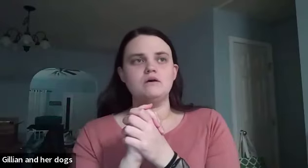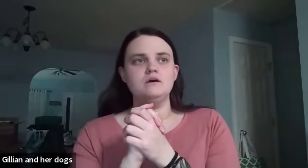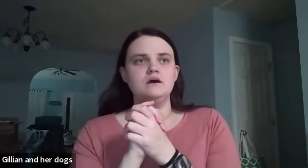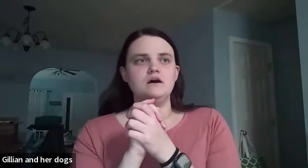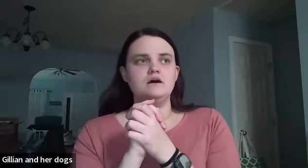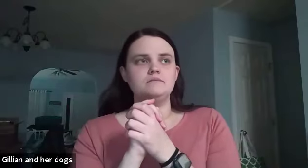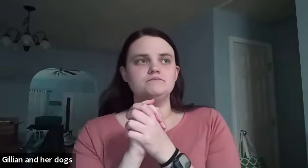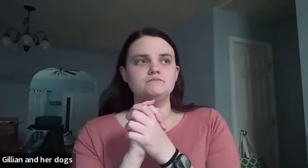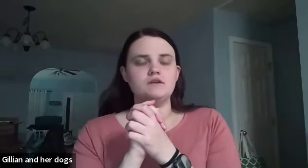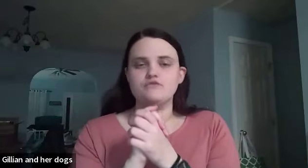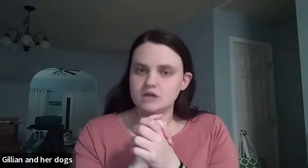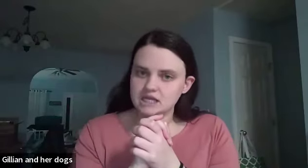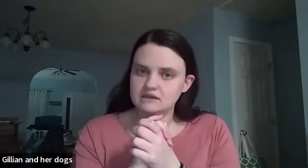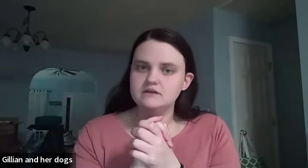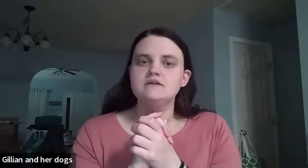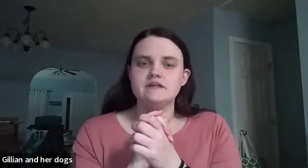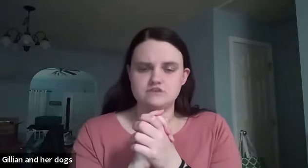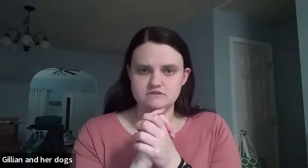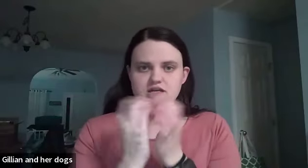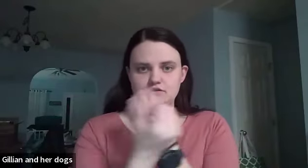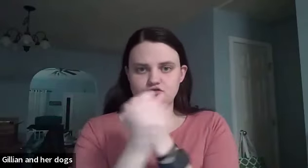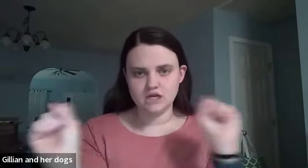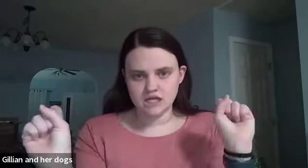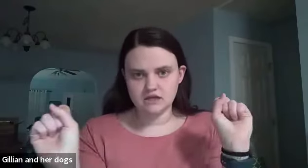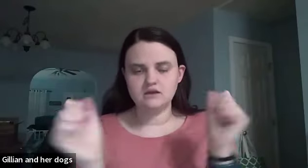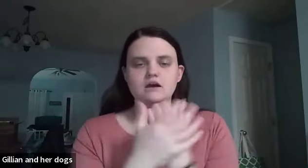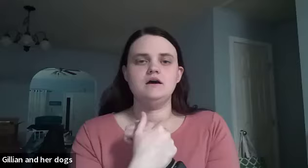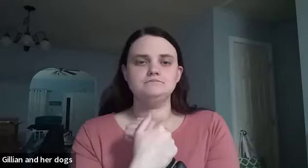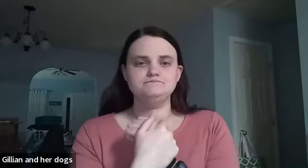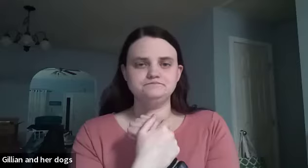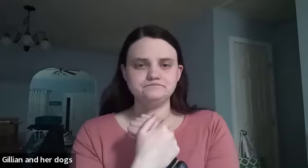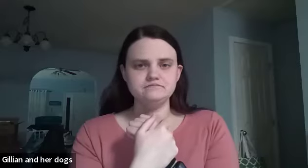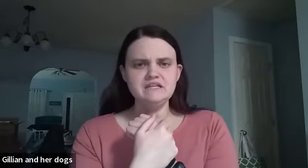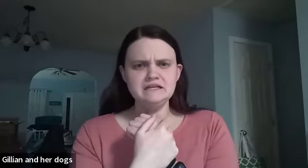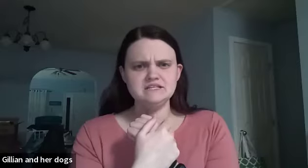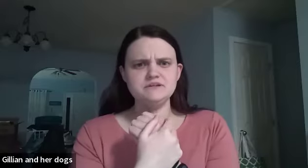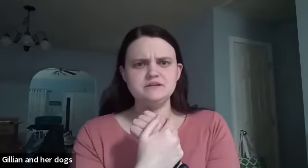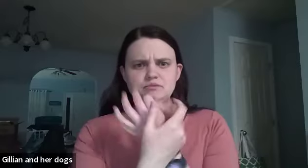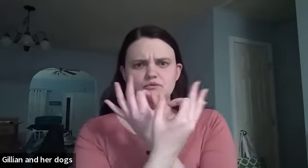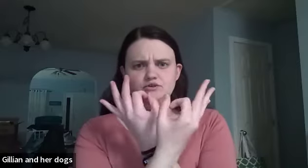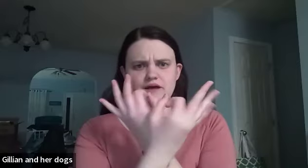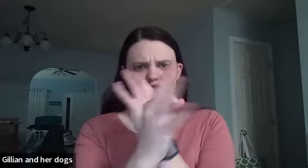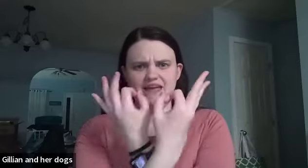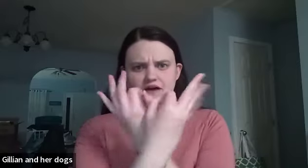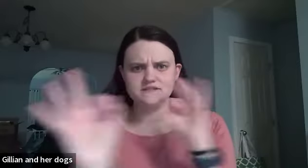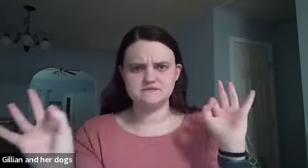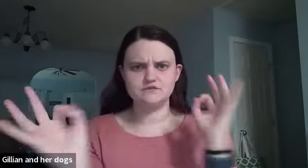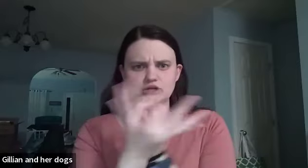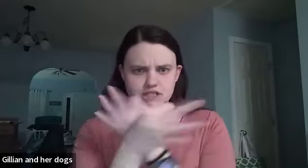or free. That's also the sign for free. Typically, people will do it with the F's for